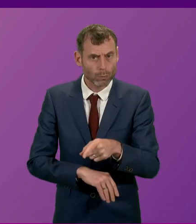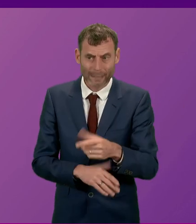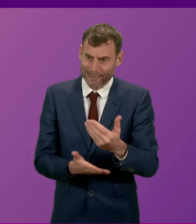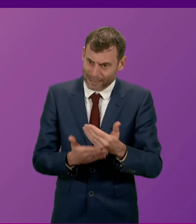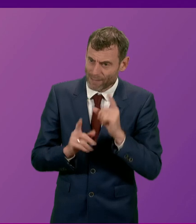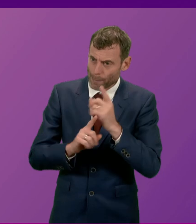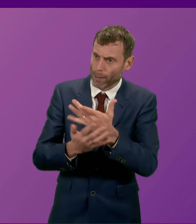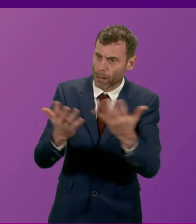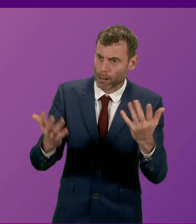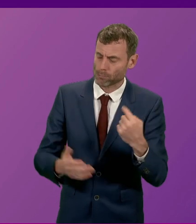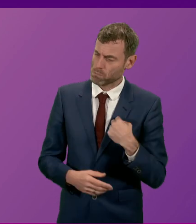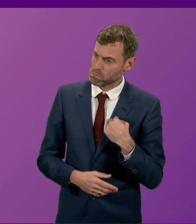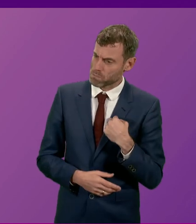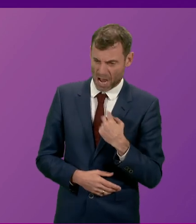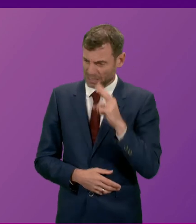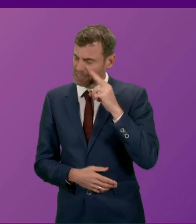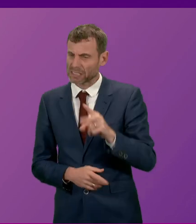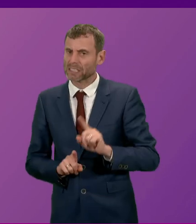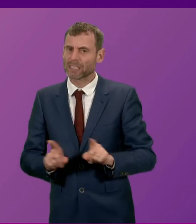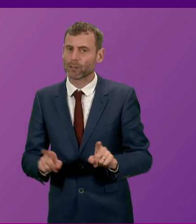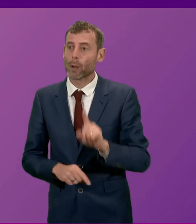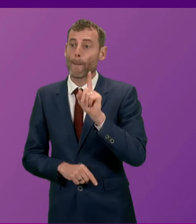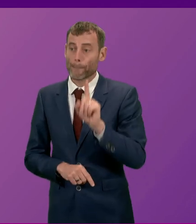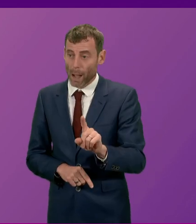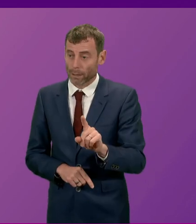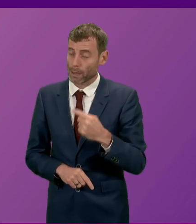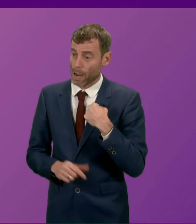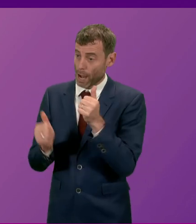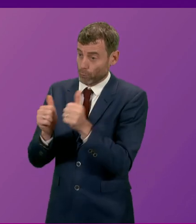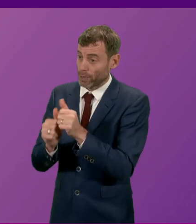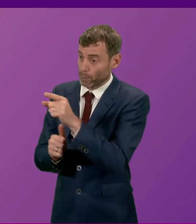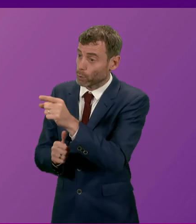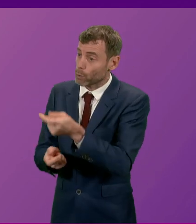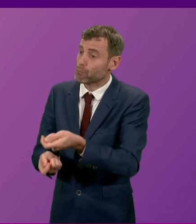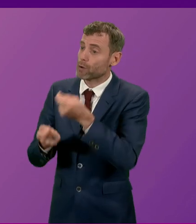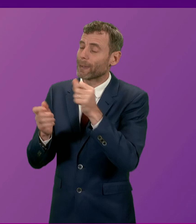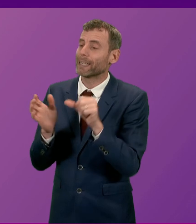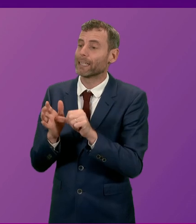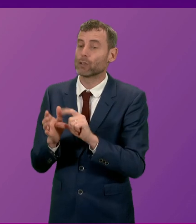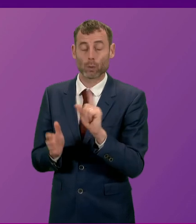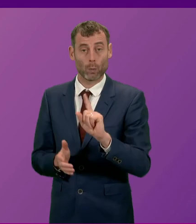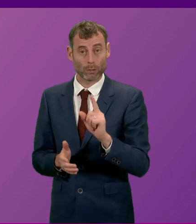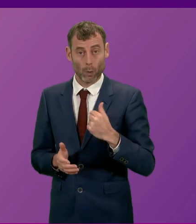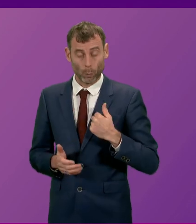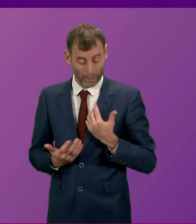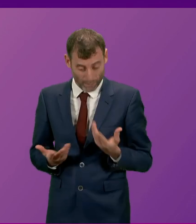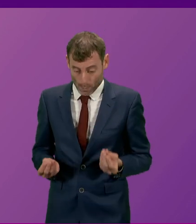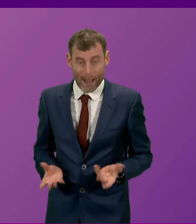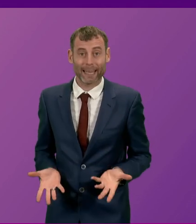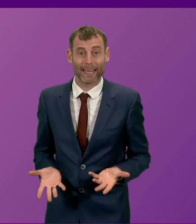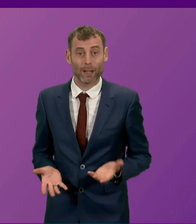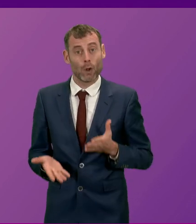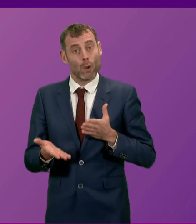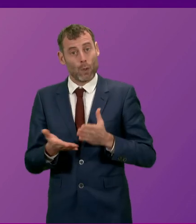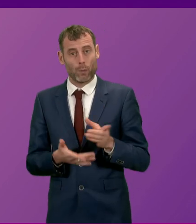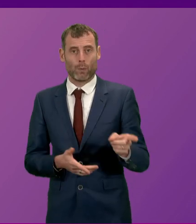population. Where Maggie Chapman and I will agree is about the pressure on the public finances. And that comes from the austerity agenda. And I hope the austerity